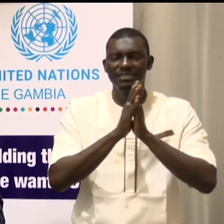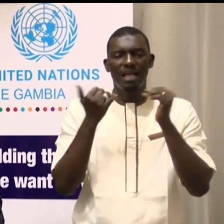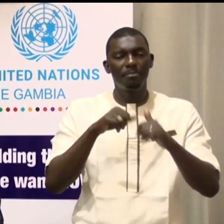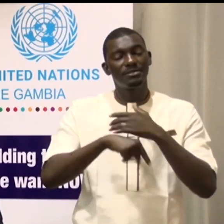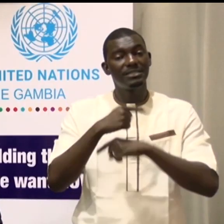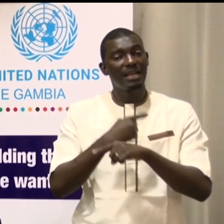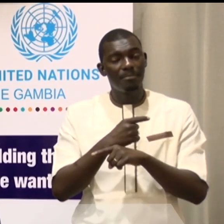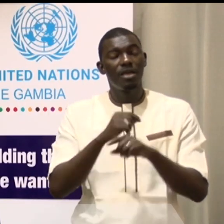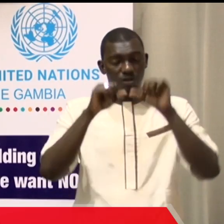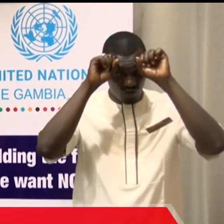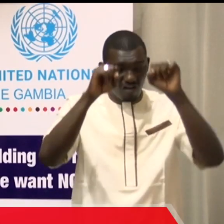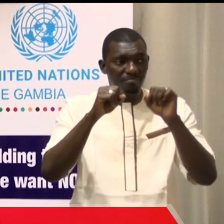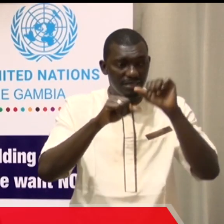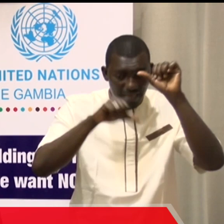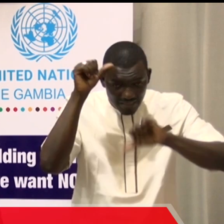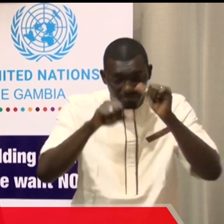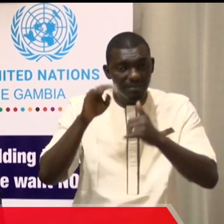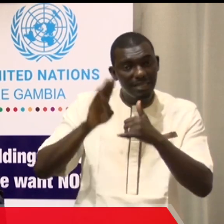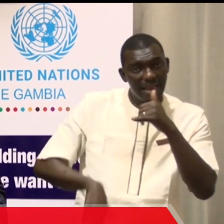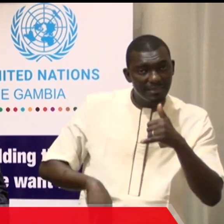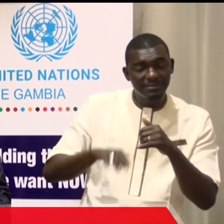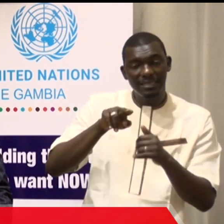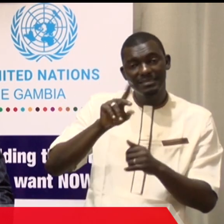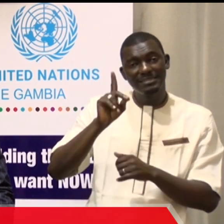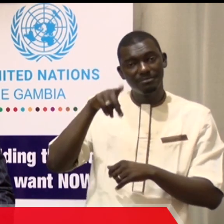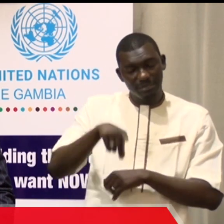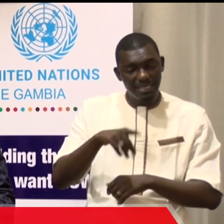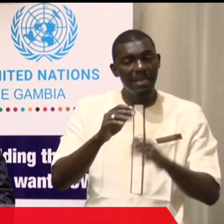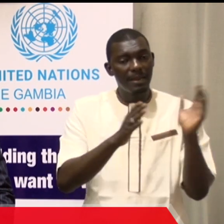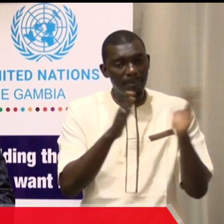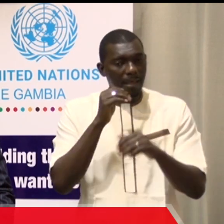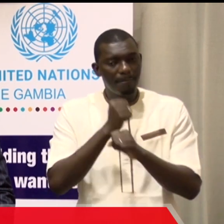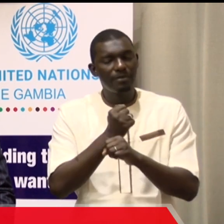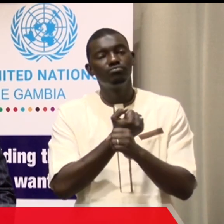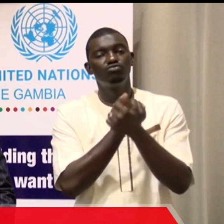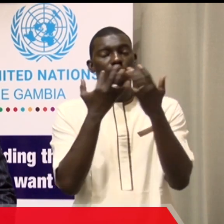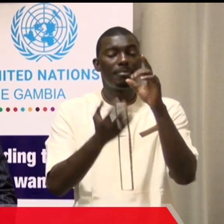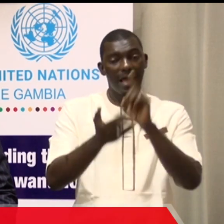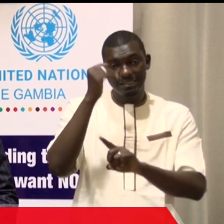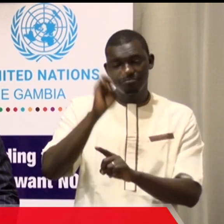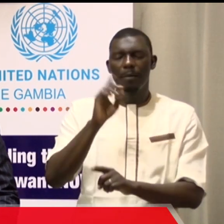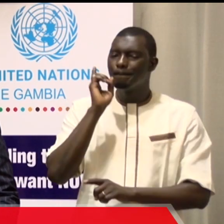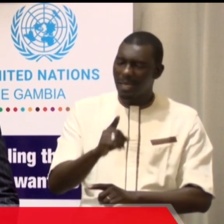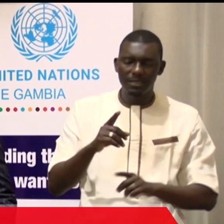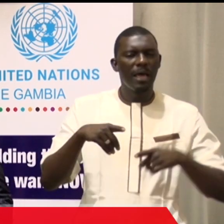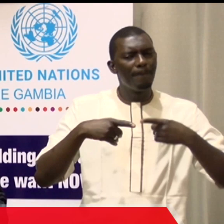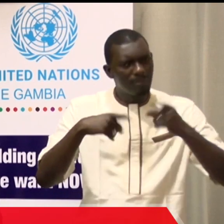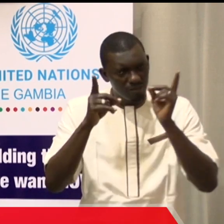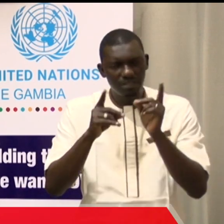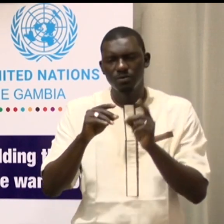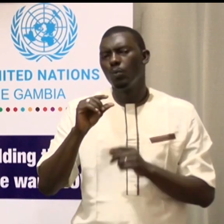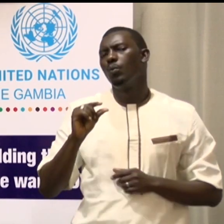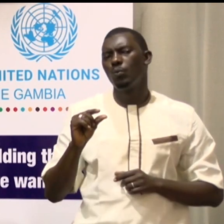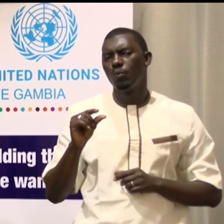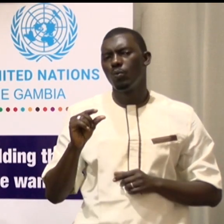The government's assessment of the last NDP shows that the plan made some achievements, but progress was limited due